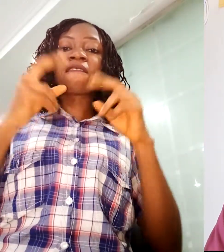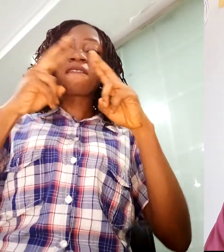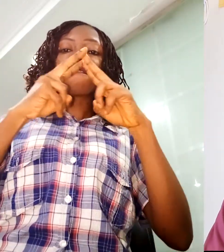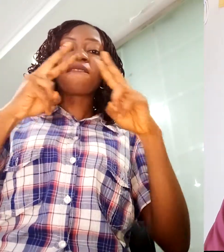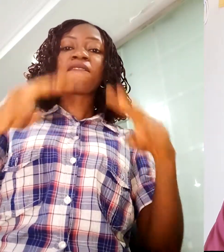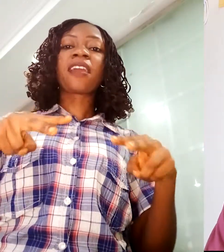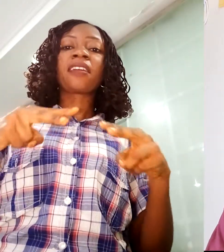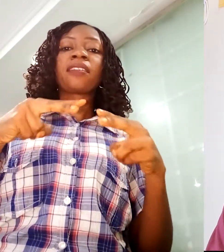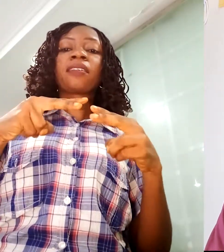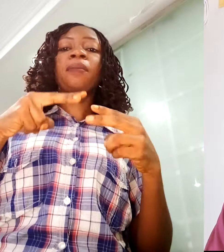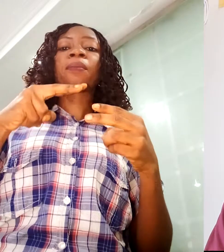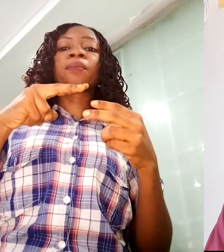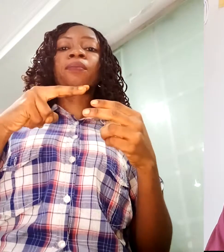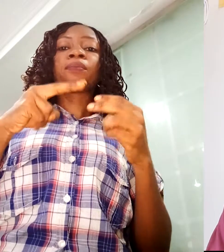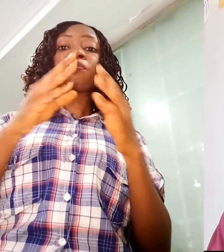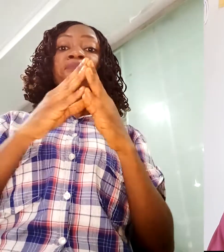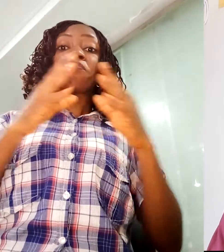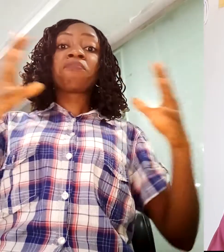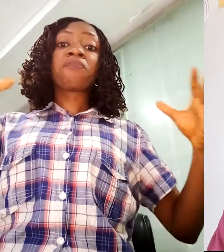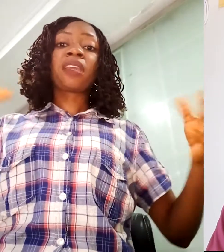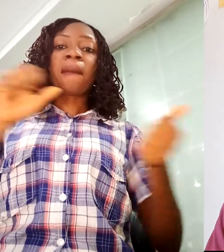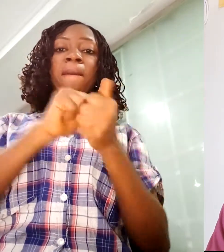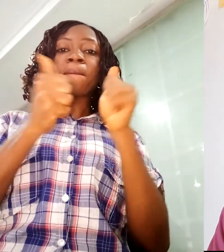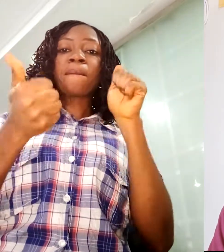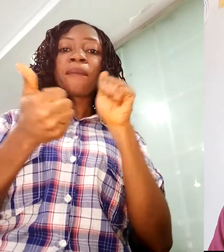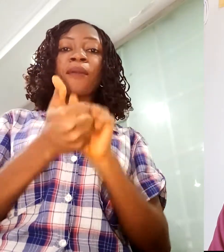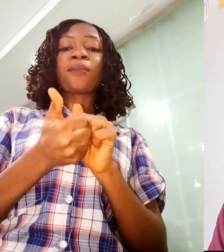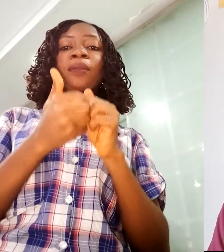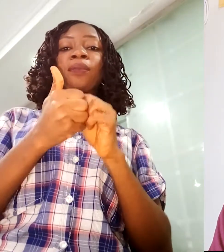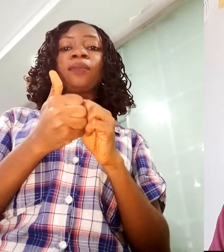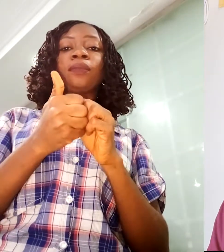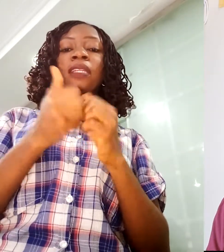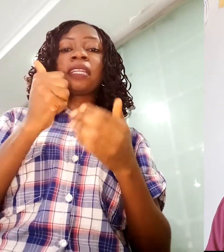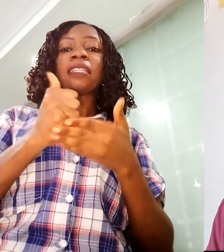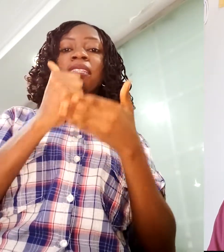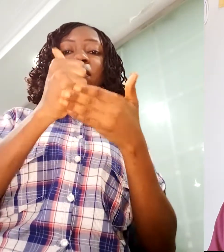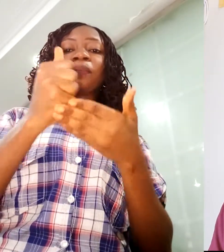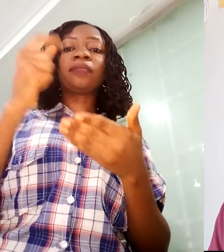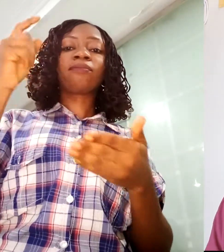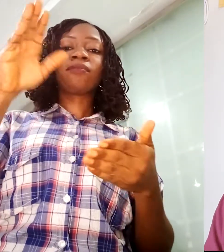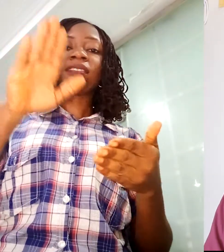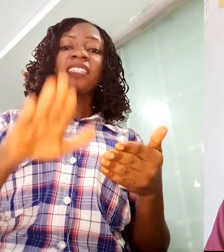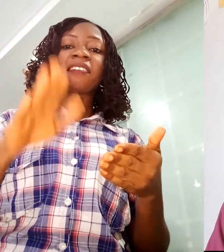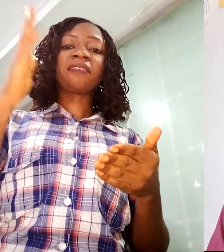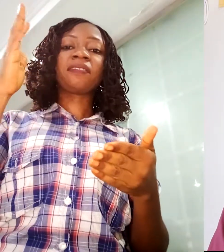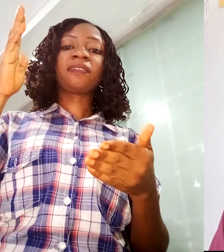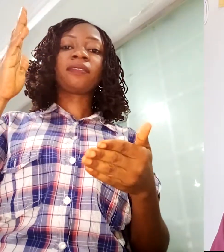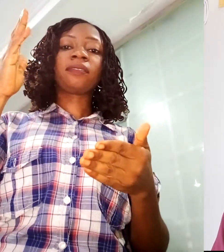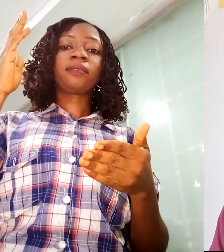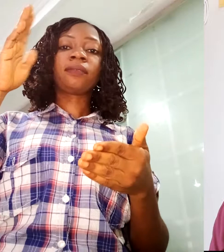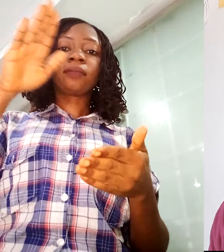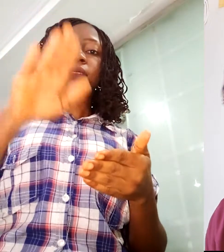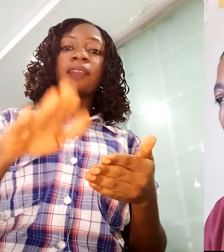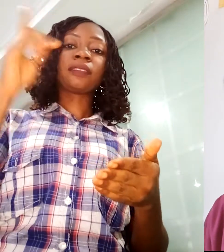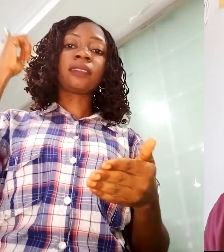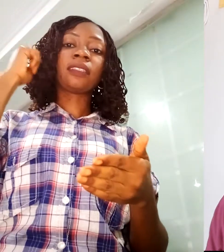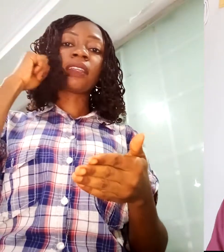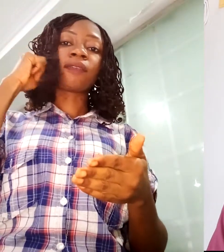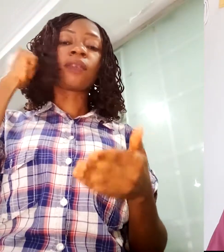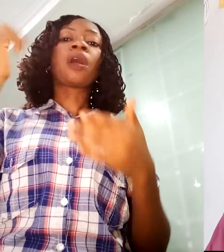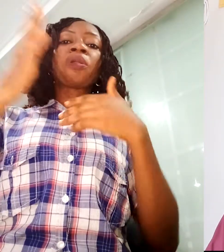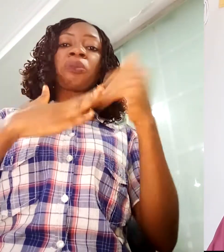have very big issue dealing with having a deaf child. Even if it's the only